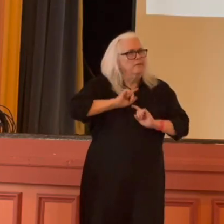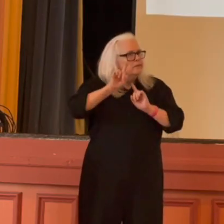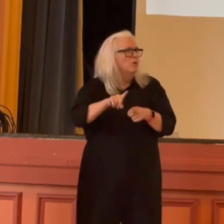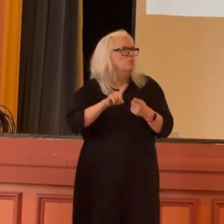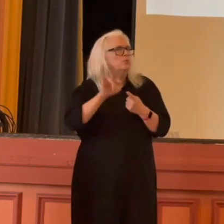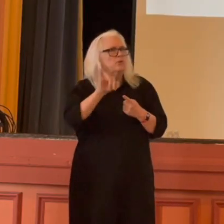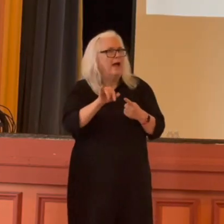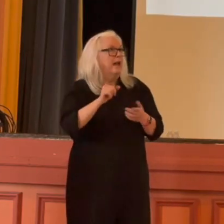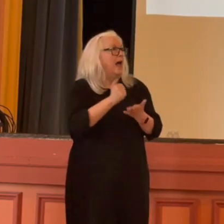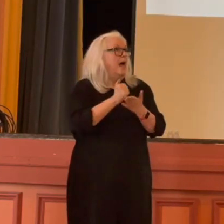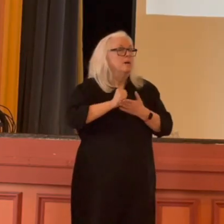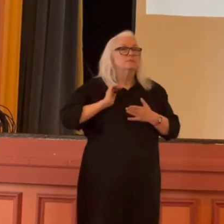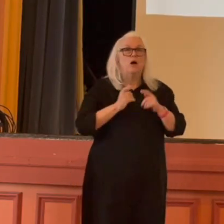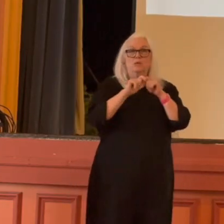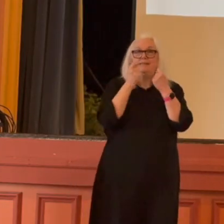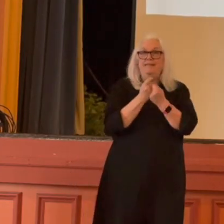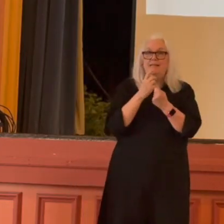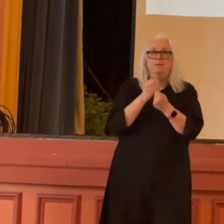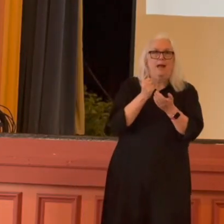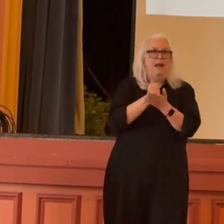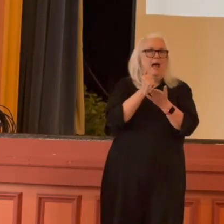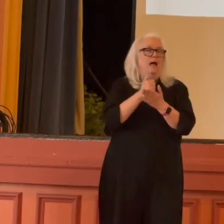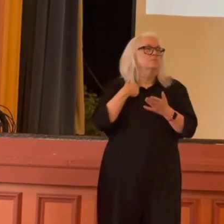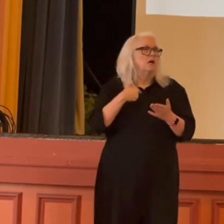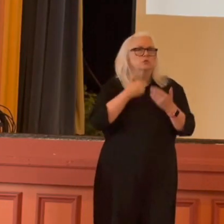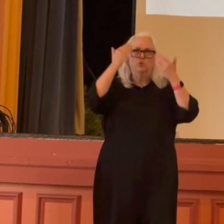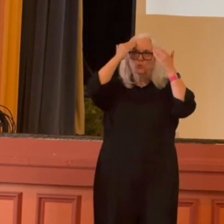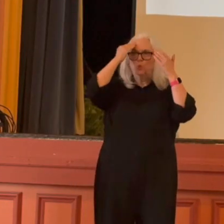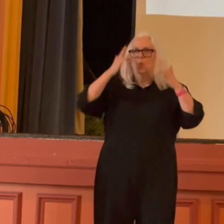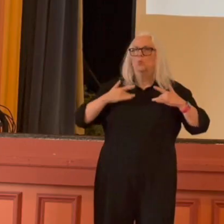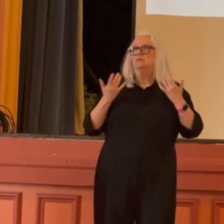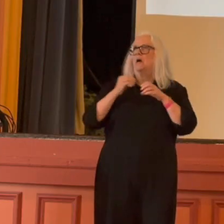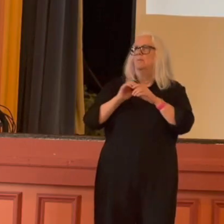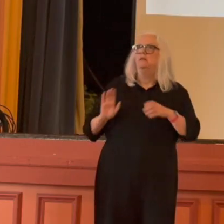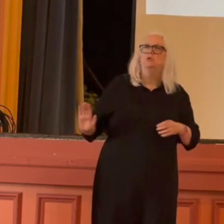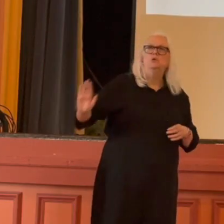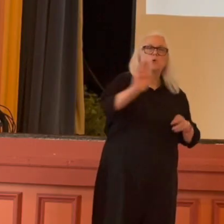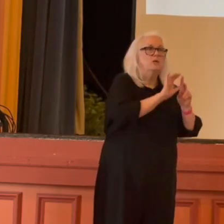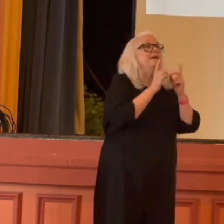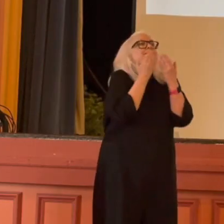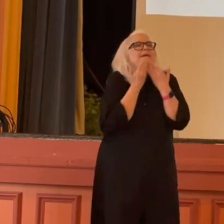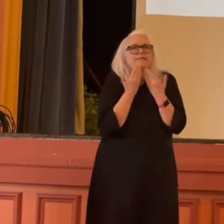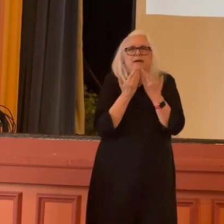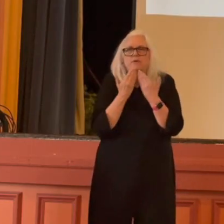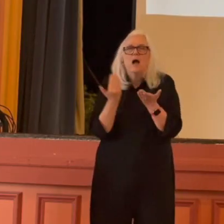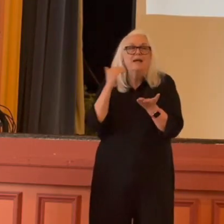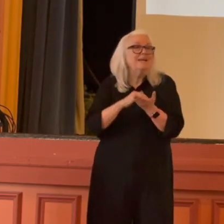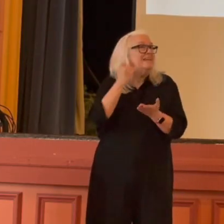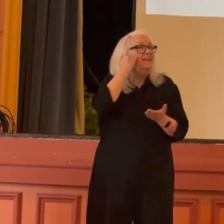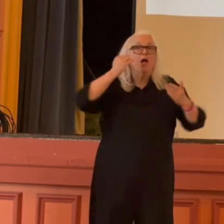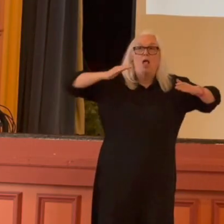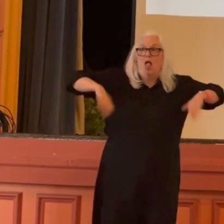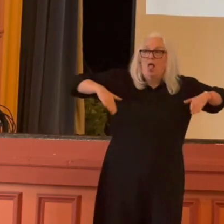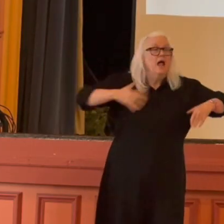team. And it's also very helpful for us to get to know what's going on in your district. Thank you again. And if you haven't, please